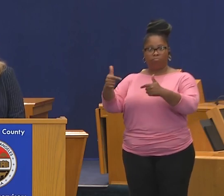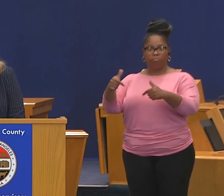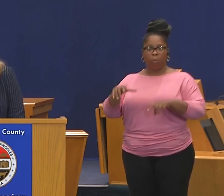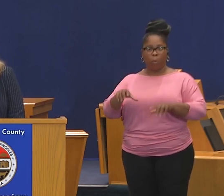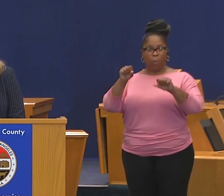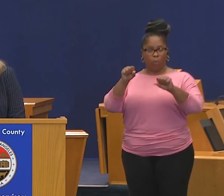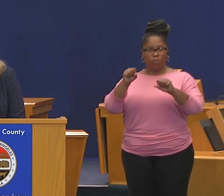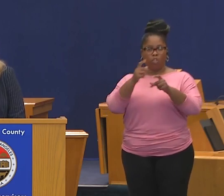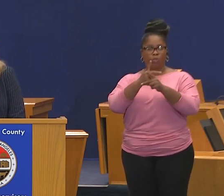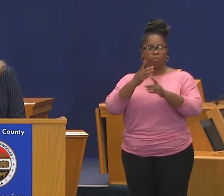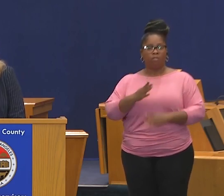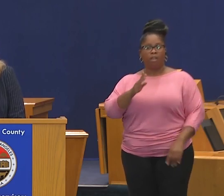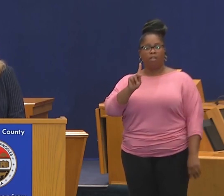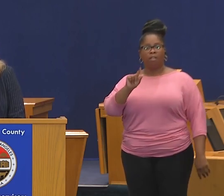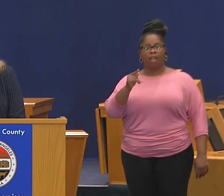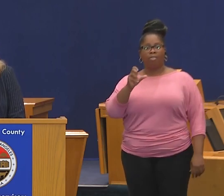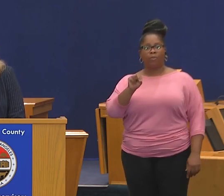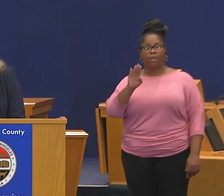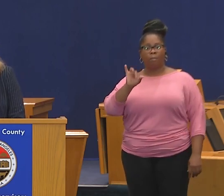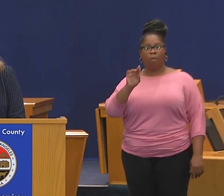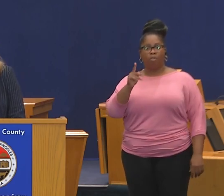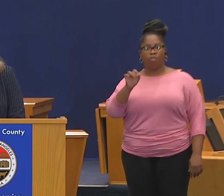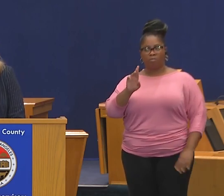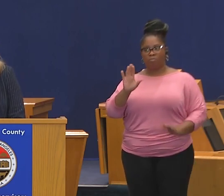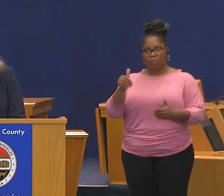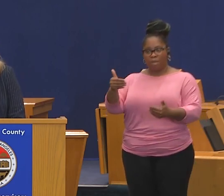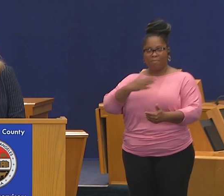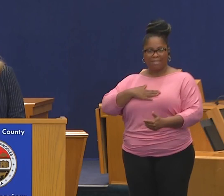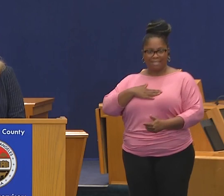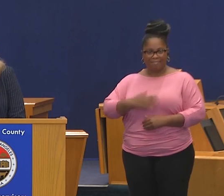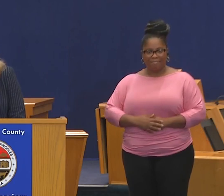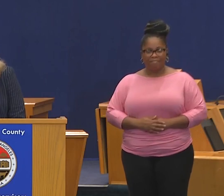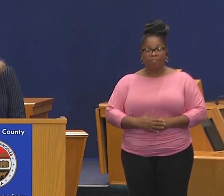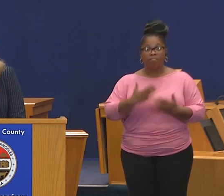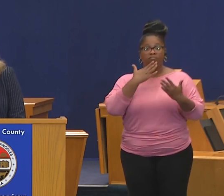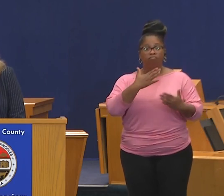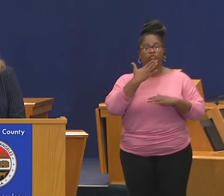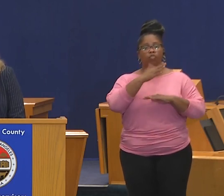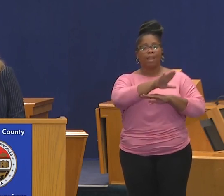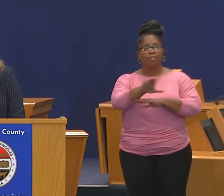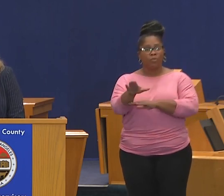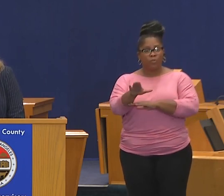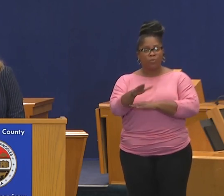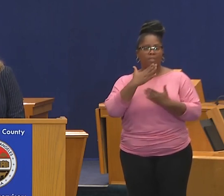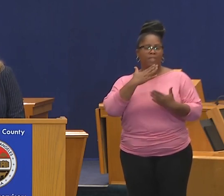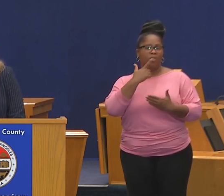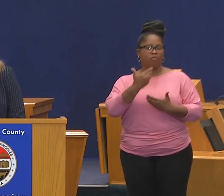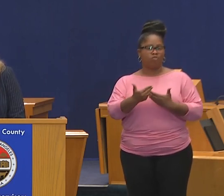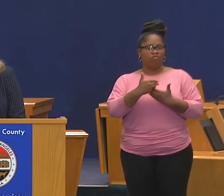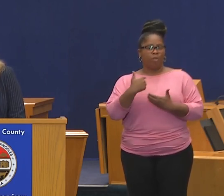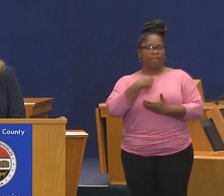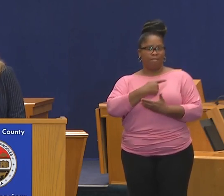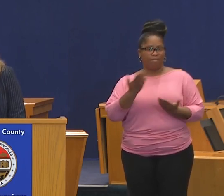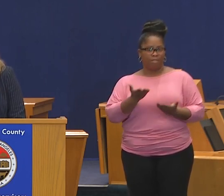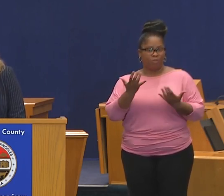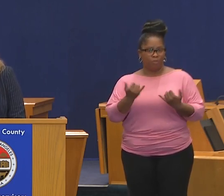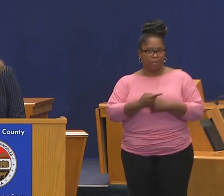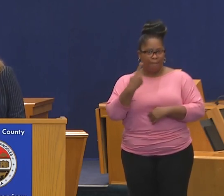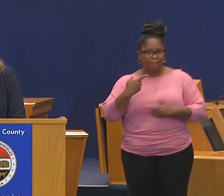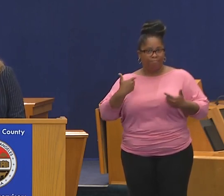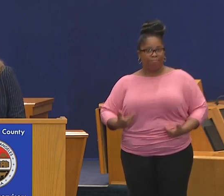host, Supervisor Kathryn Barger. Please go ahead, ma'am. Thank you. Good afternoon, and thank you for joining us here today. I'm